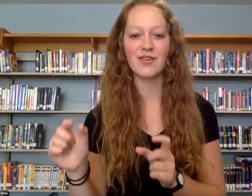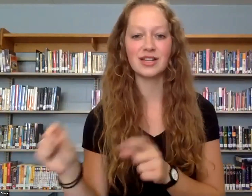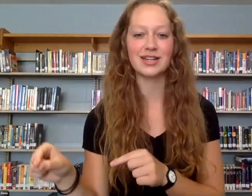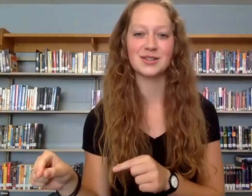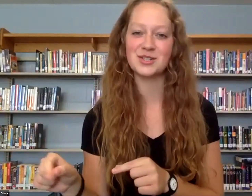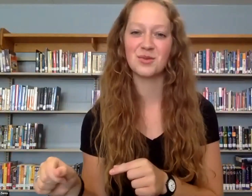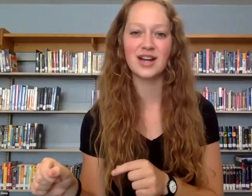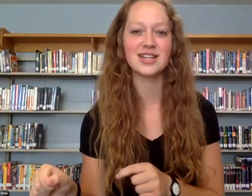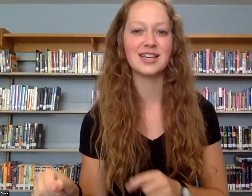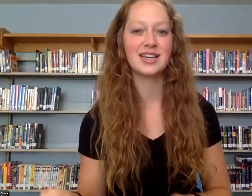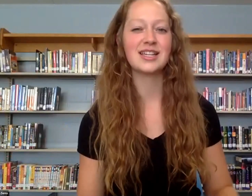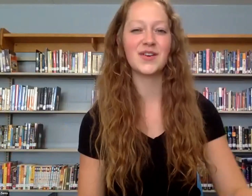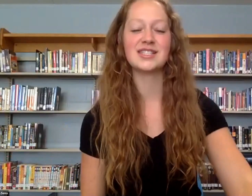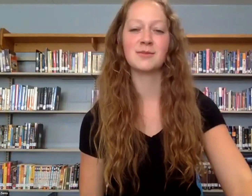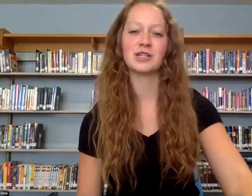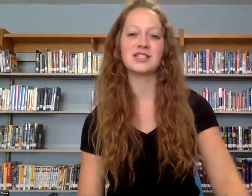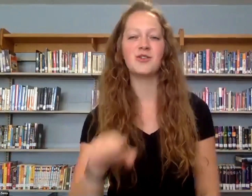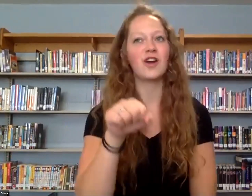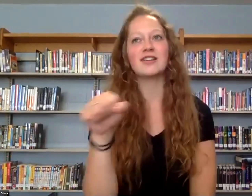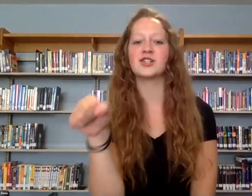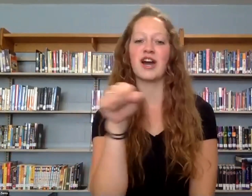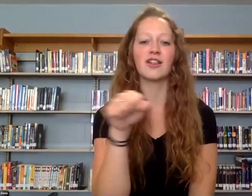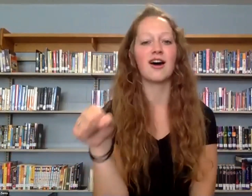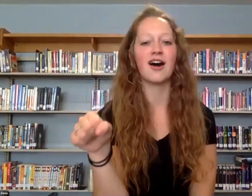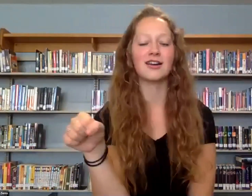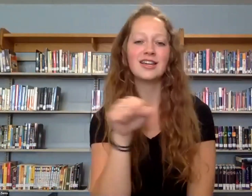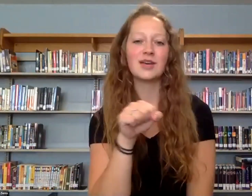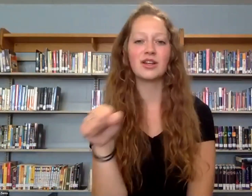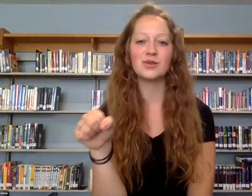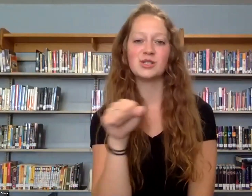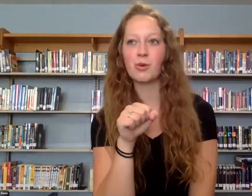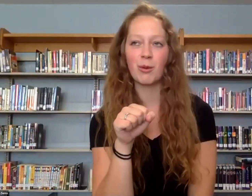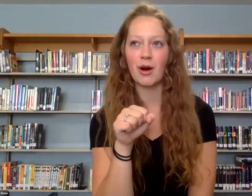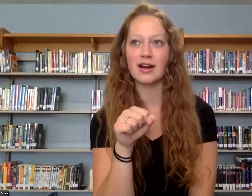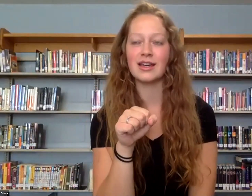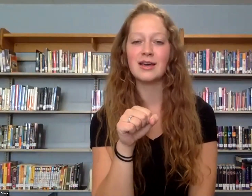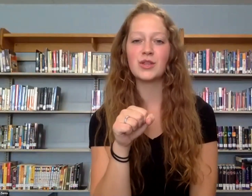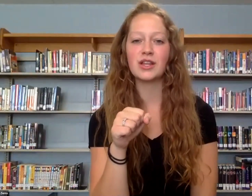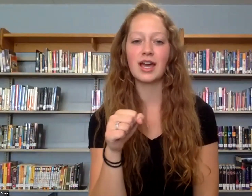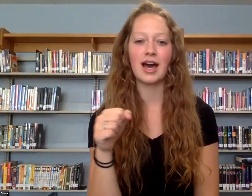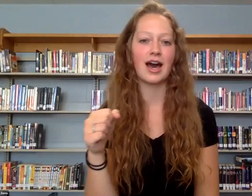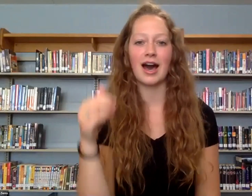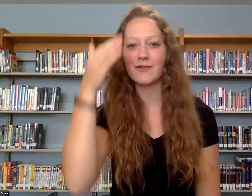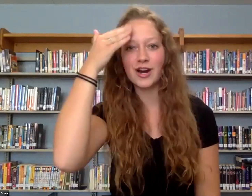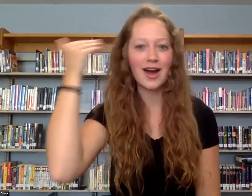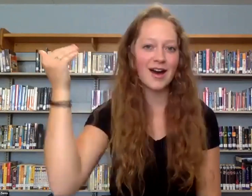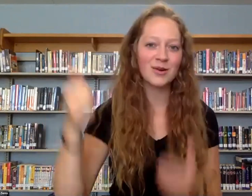link to it. You should watch it. It's very similar. These two friends are driving along. They want to do a Super Bowl party, but they're like, "I forgot